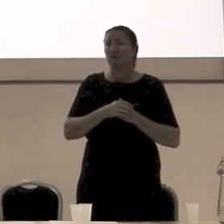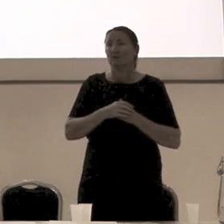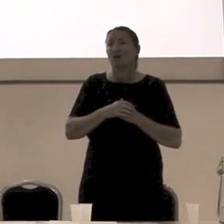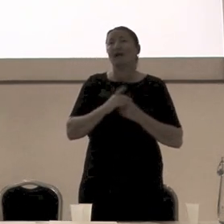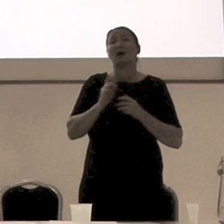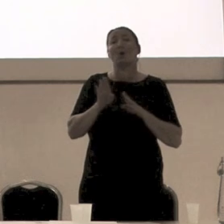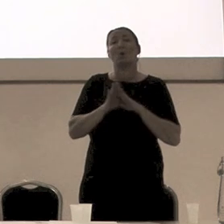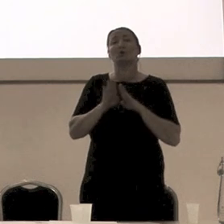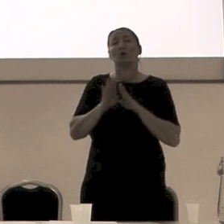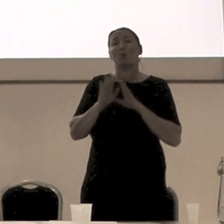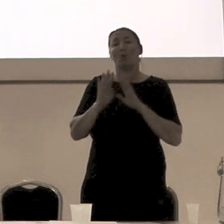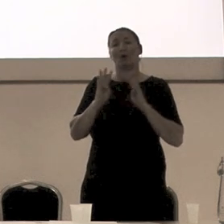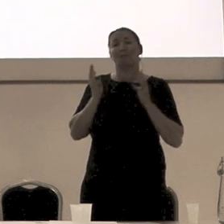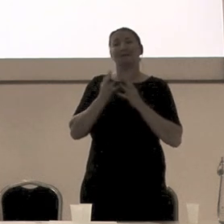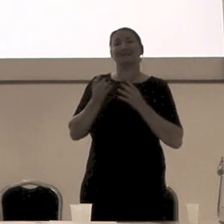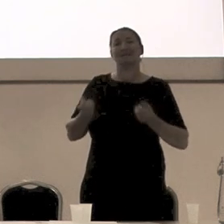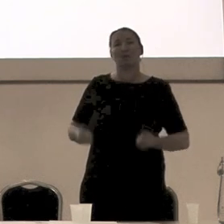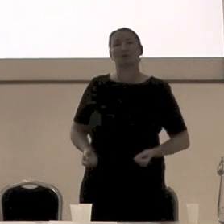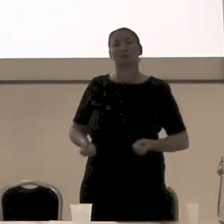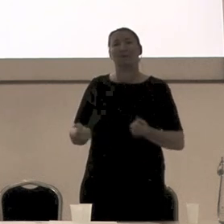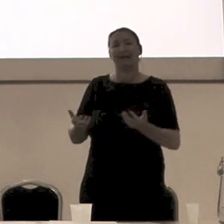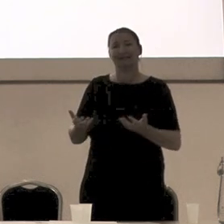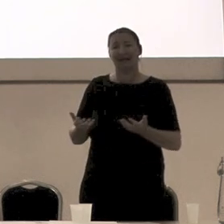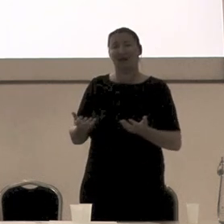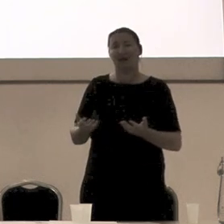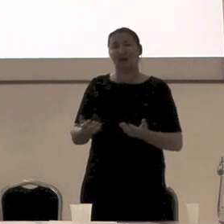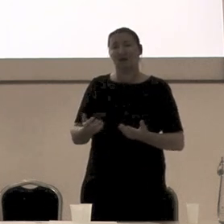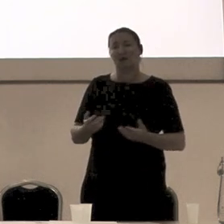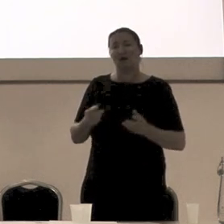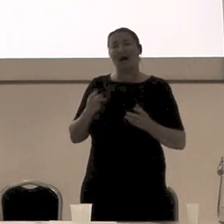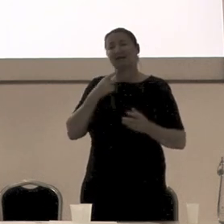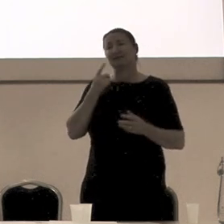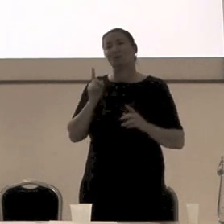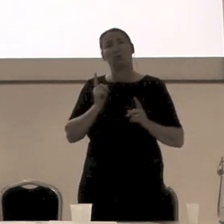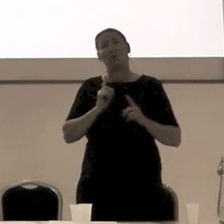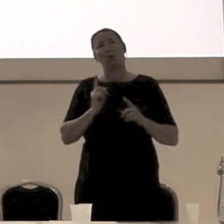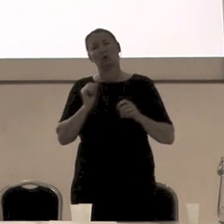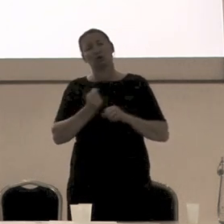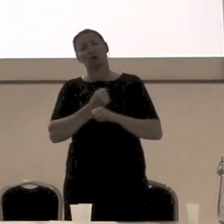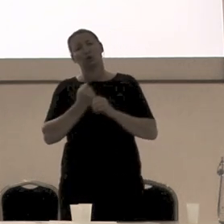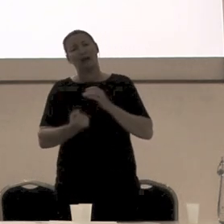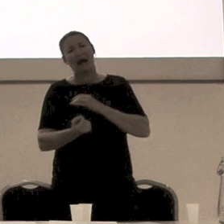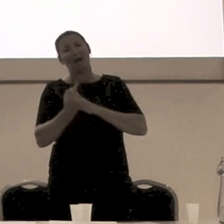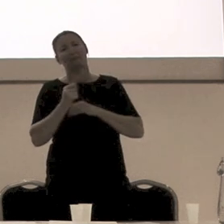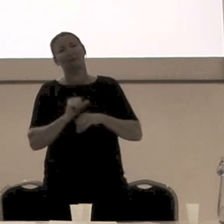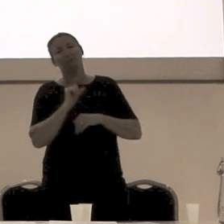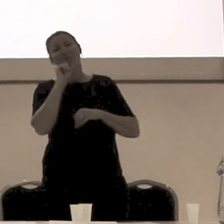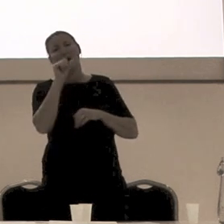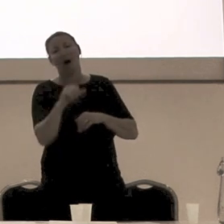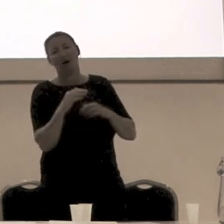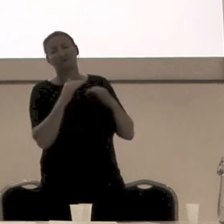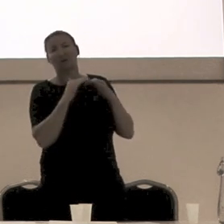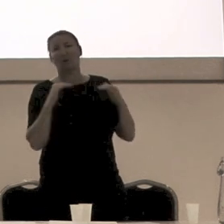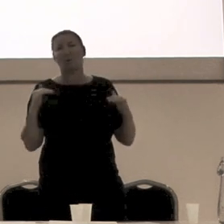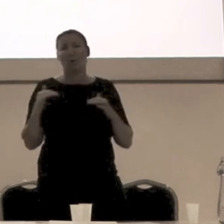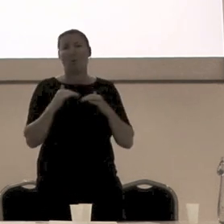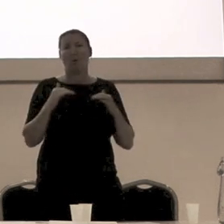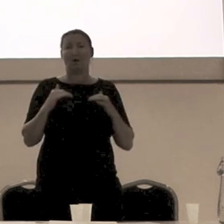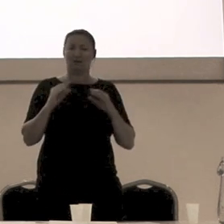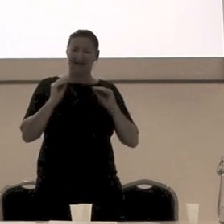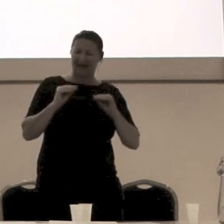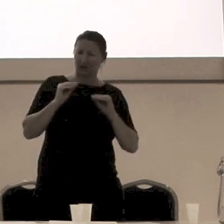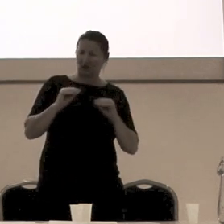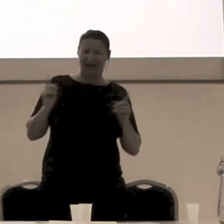Spend Committee in the 1930s that looked at what should happen after the war for an education system for secondary